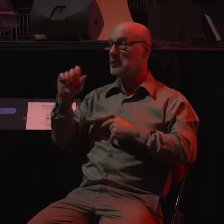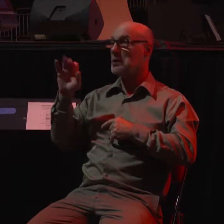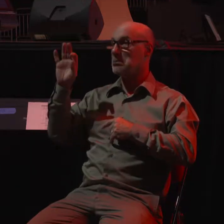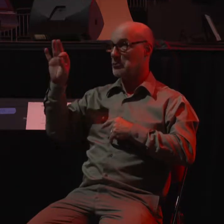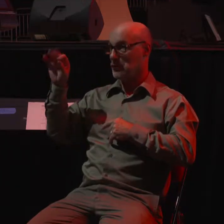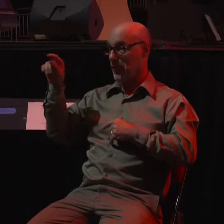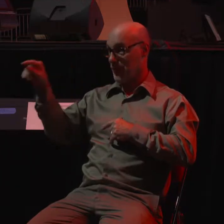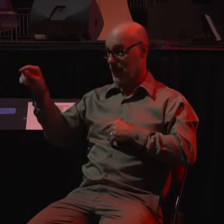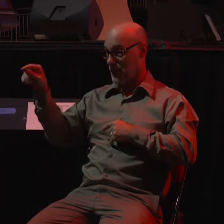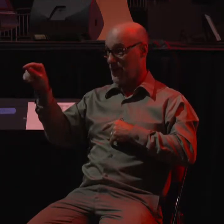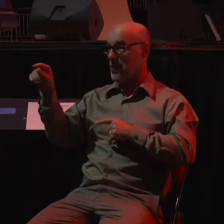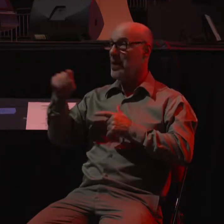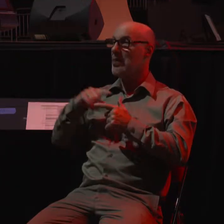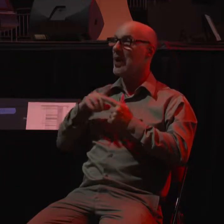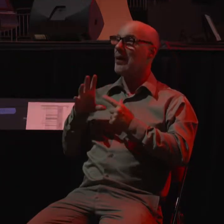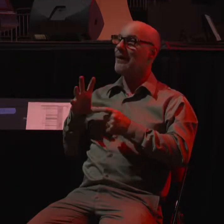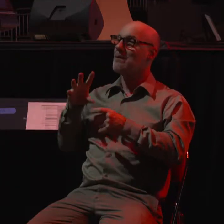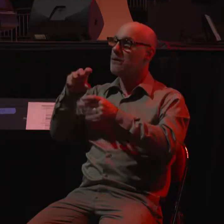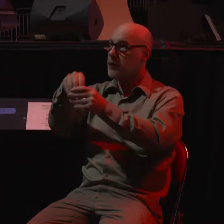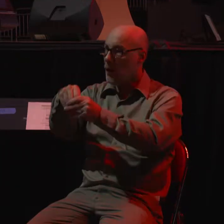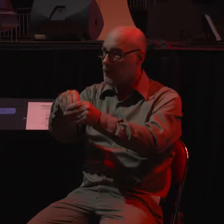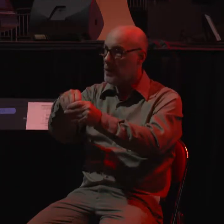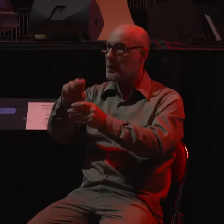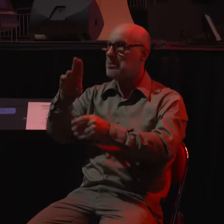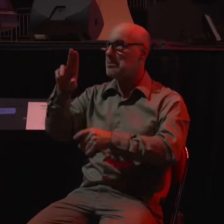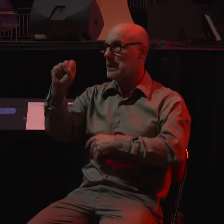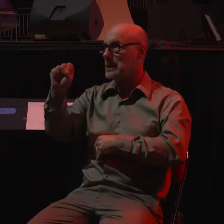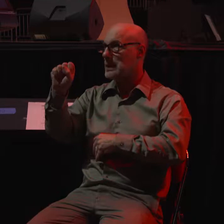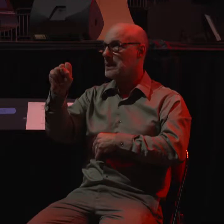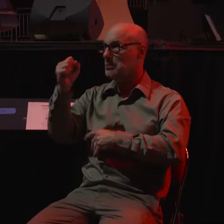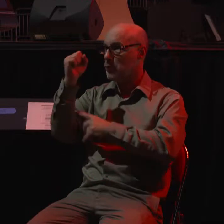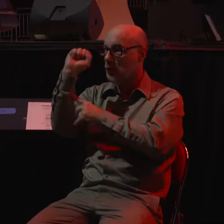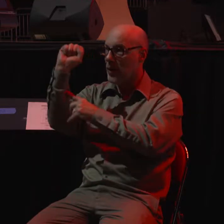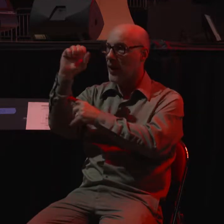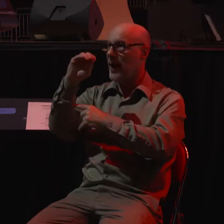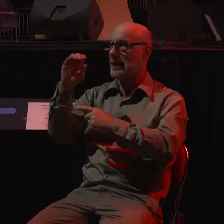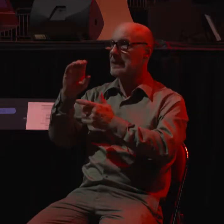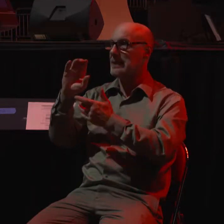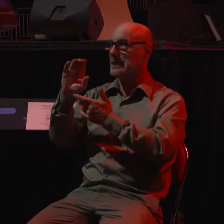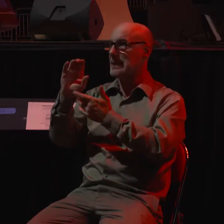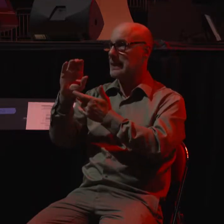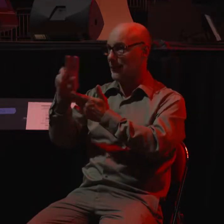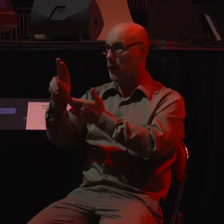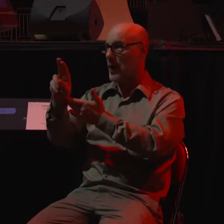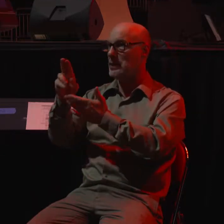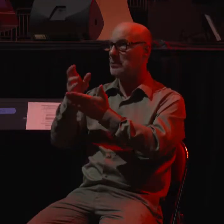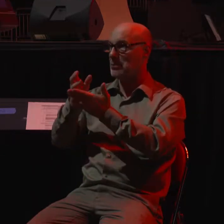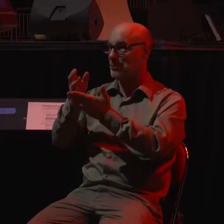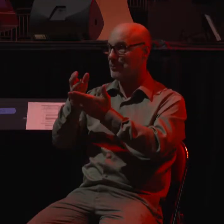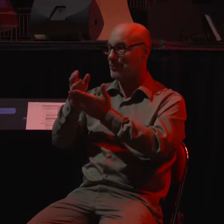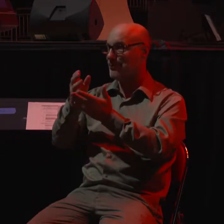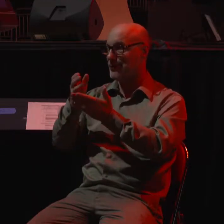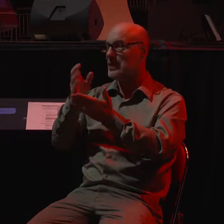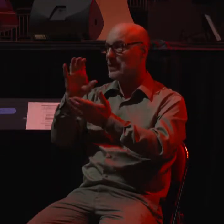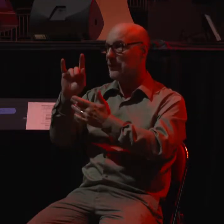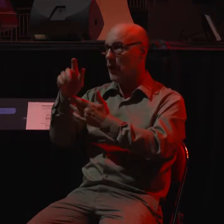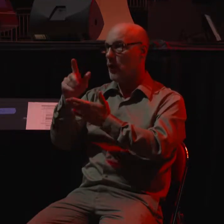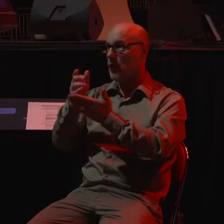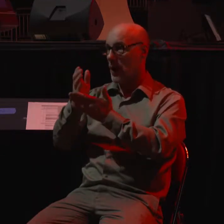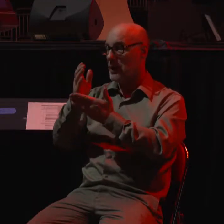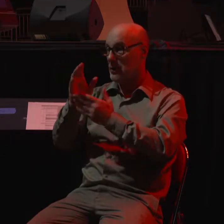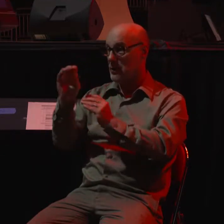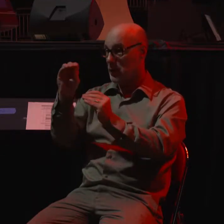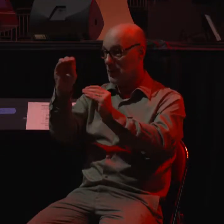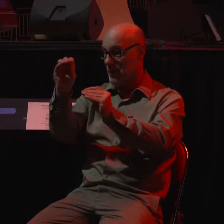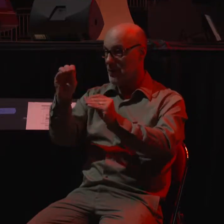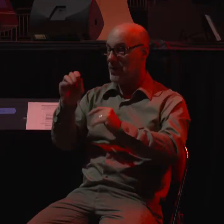his involvement in the Montgomery bus boycott and later the civil rights movement. 1955, the Montgomery bus boycott speech was chosen. It's